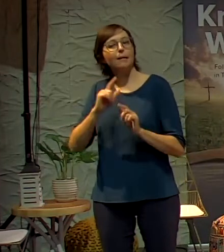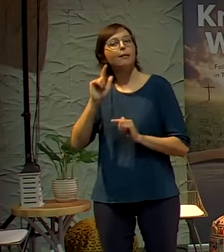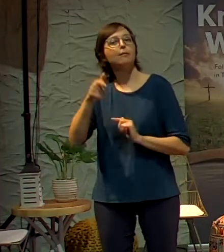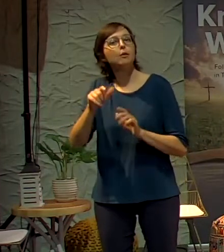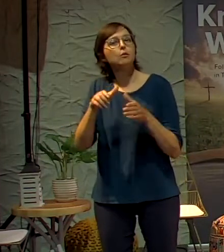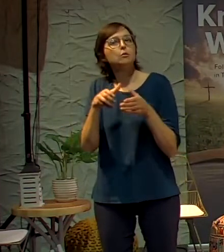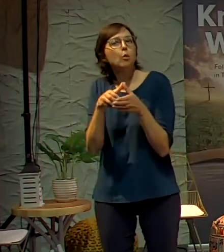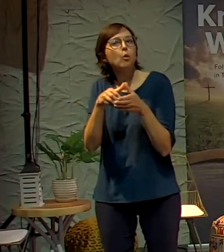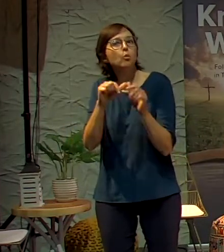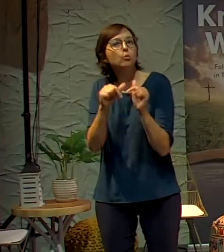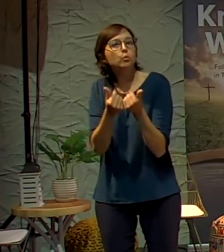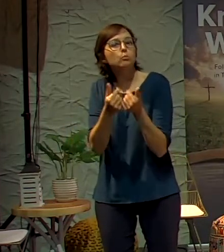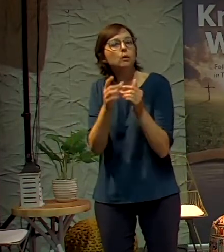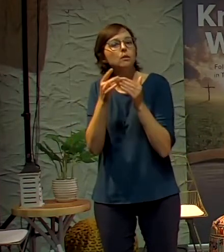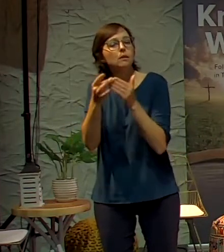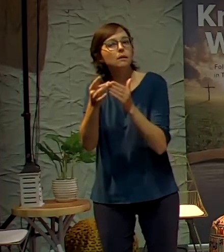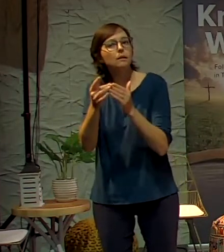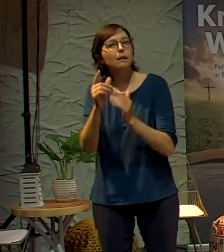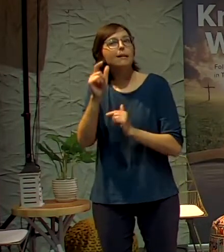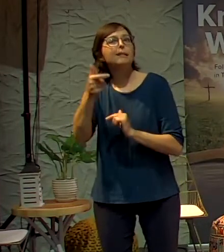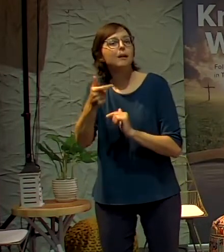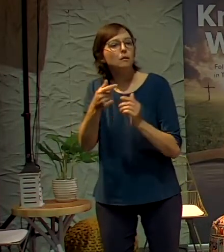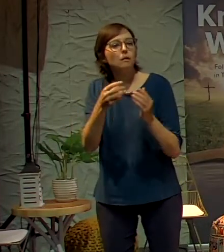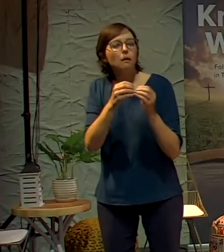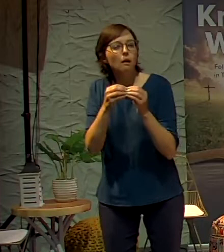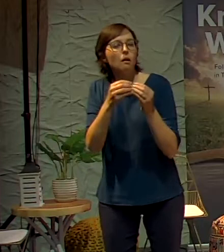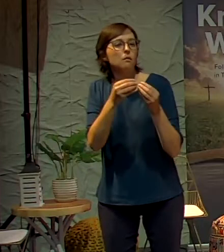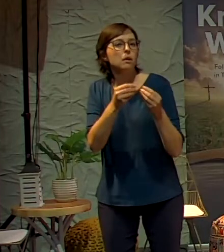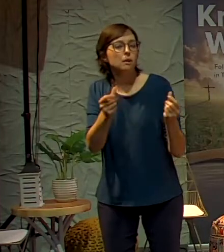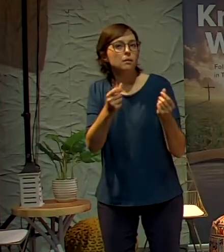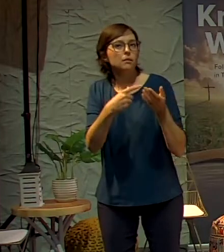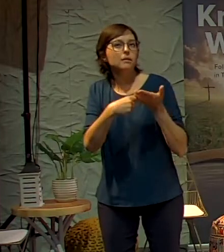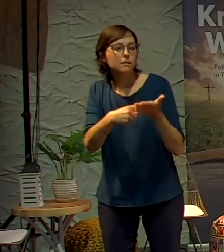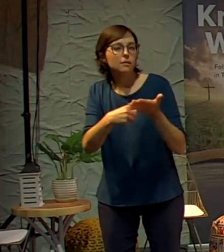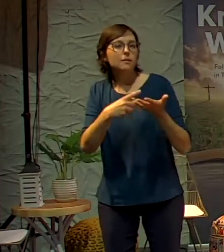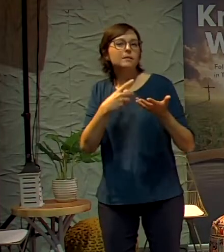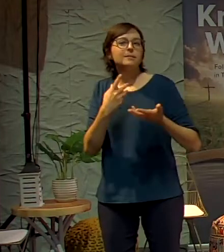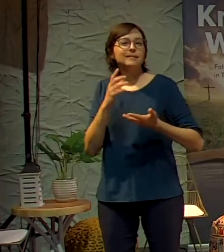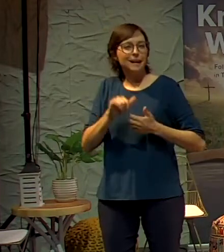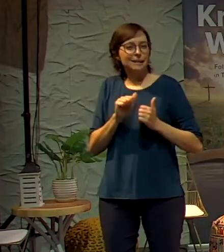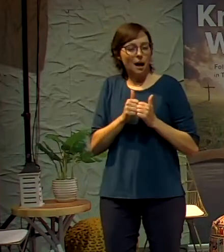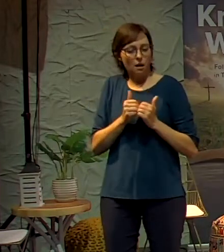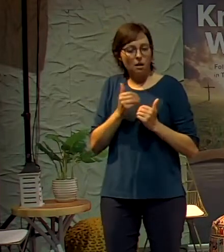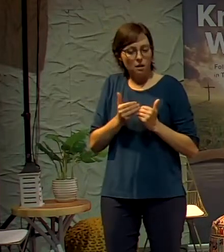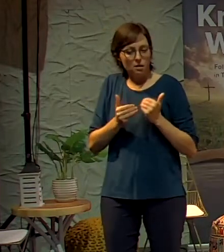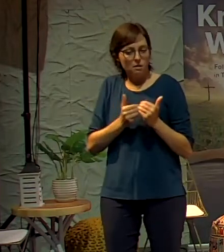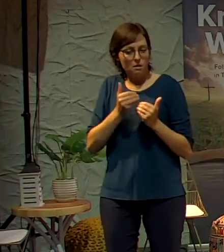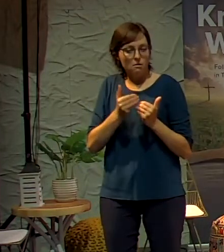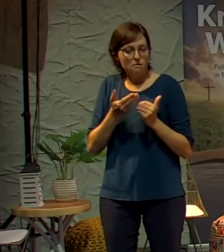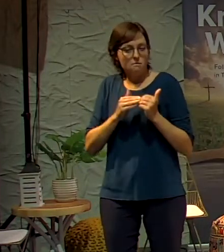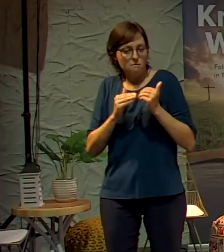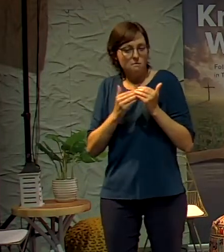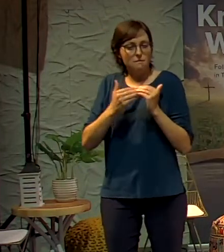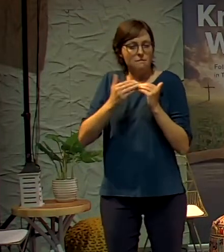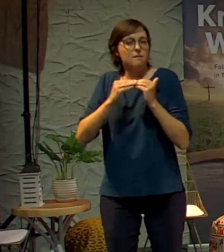other serve and resolve conflict and help somebody. That is how it was built. It's a very, very, very, very different romantic